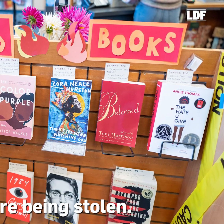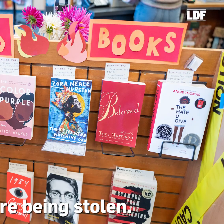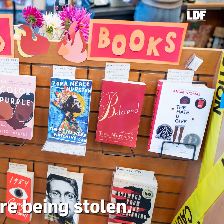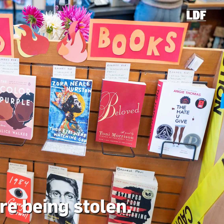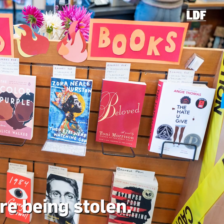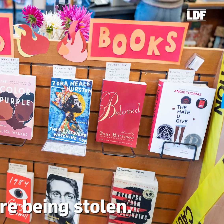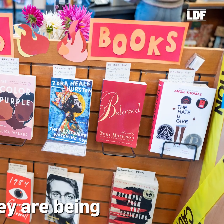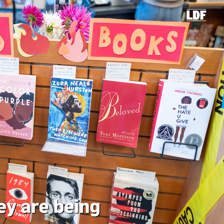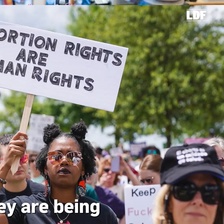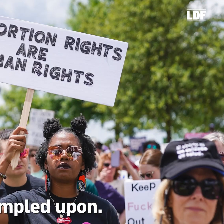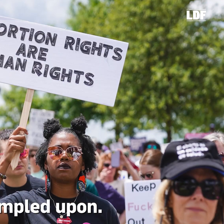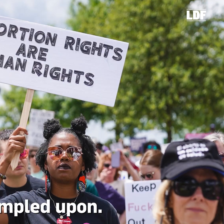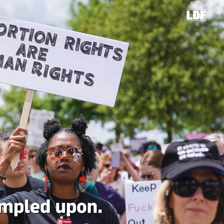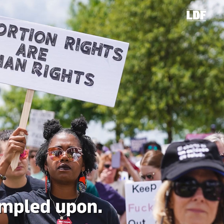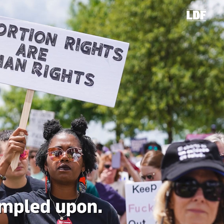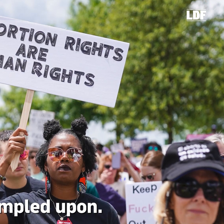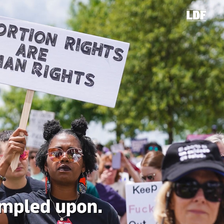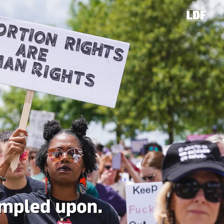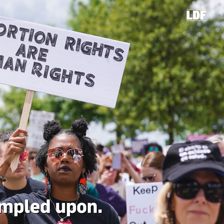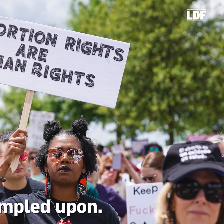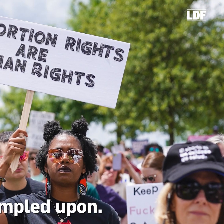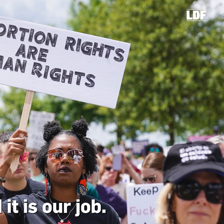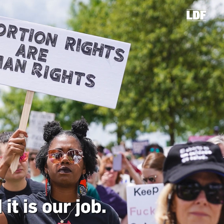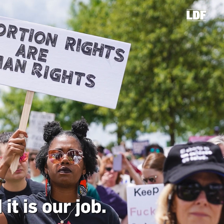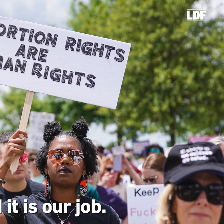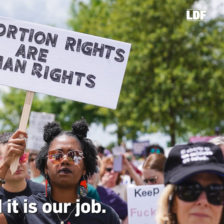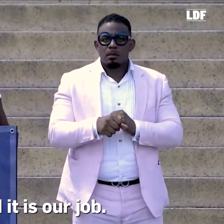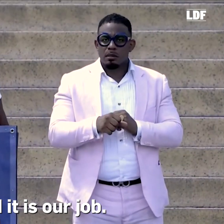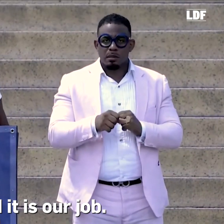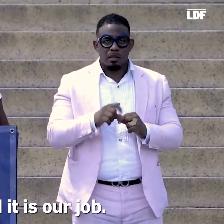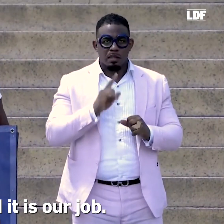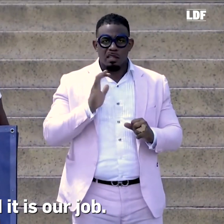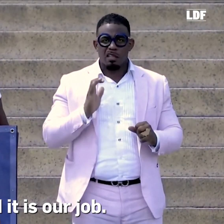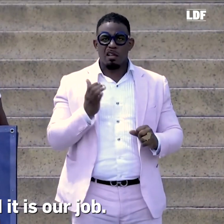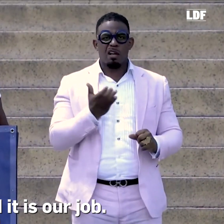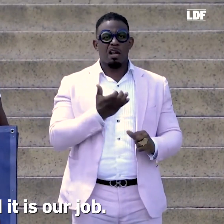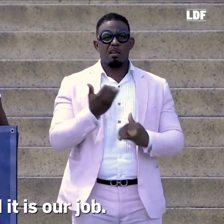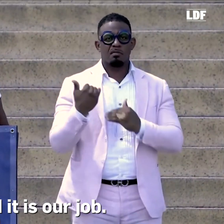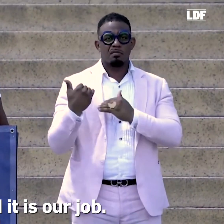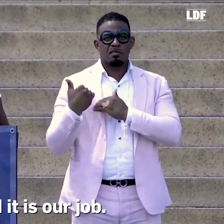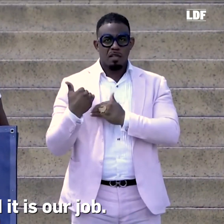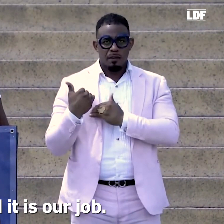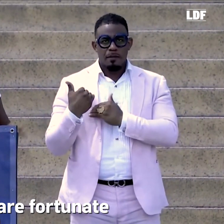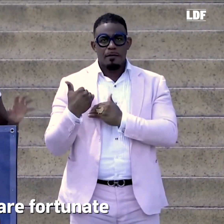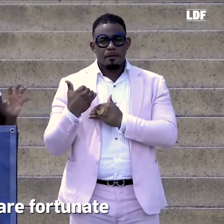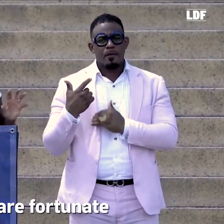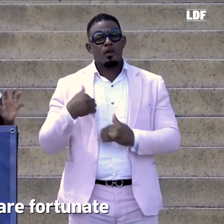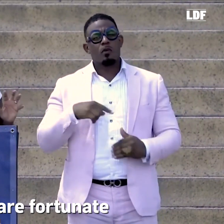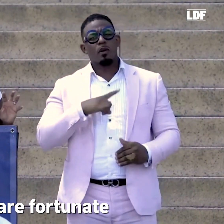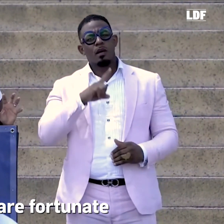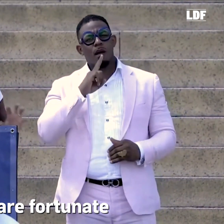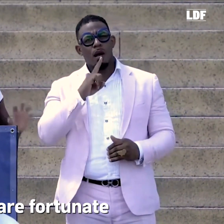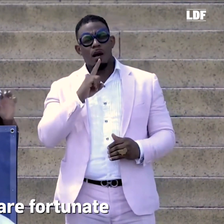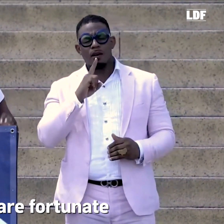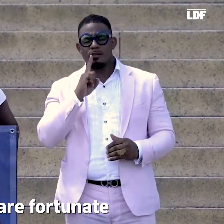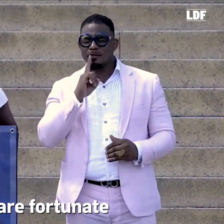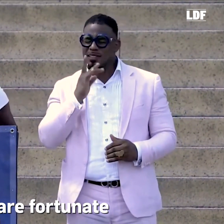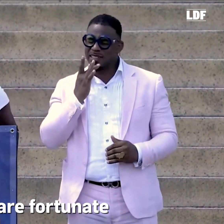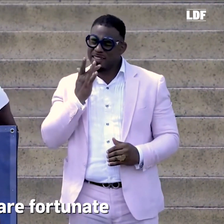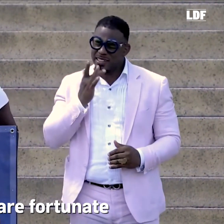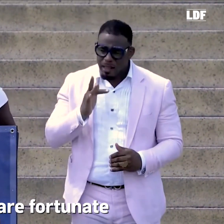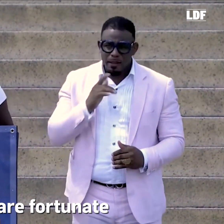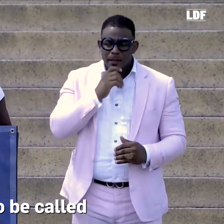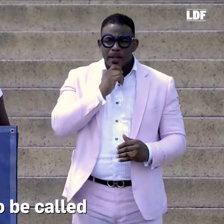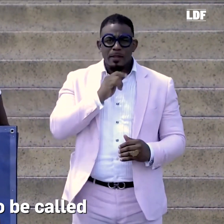being stolen. They are being trampled upon. And it is our job. We are